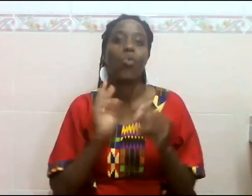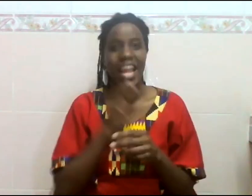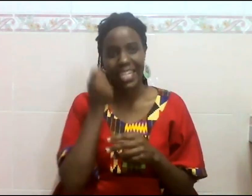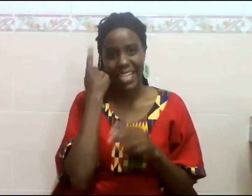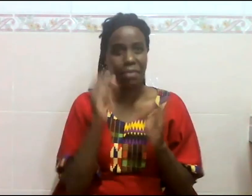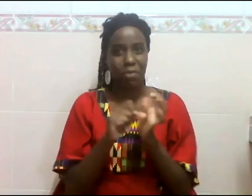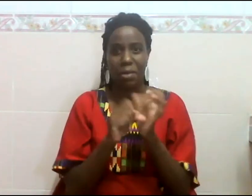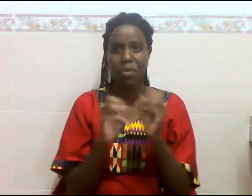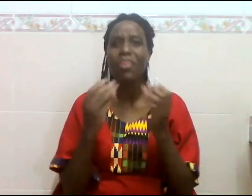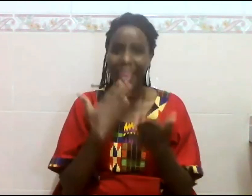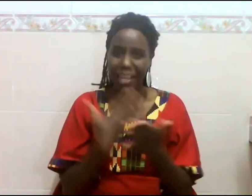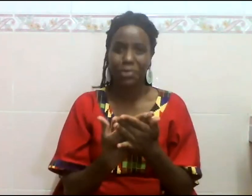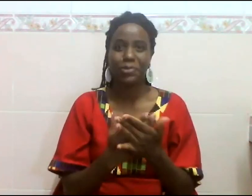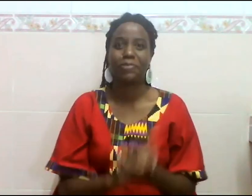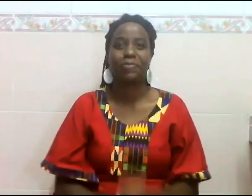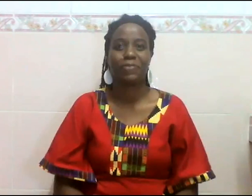Thank you.